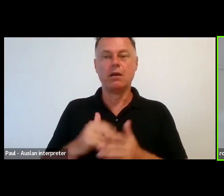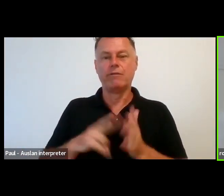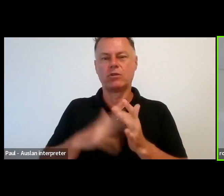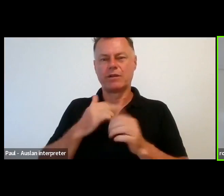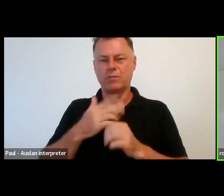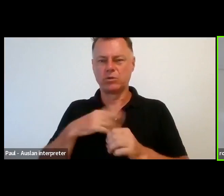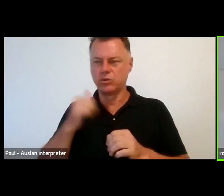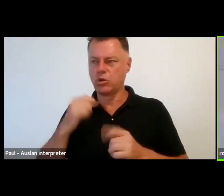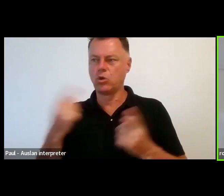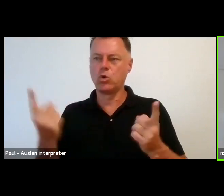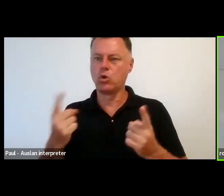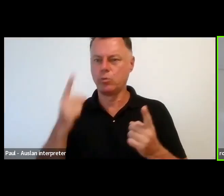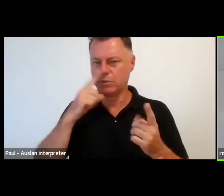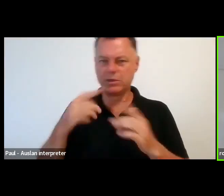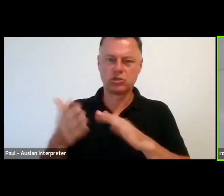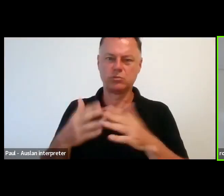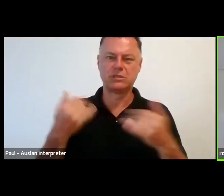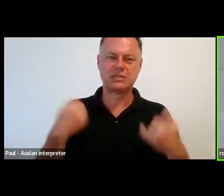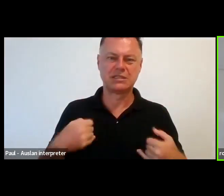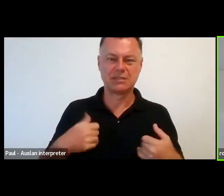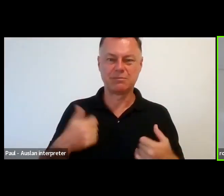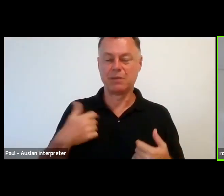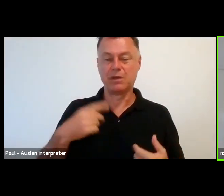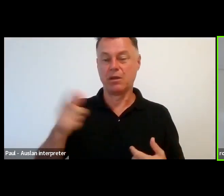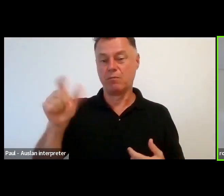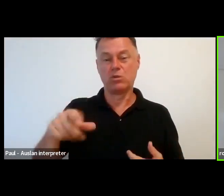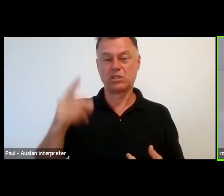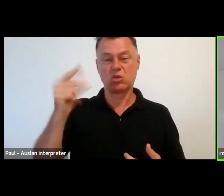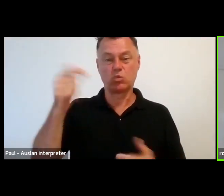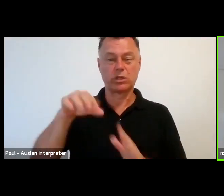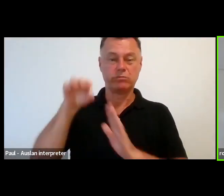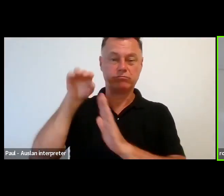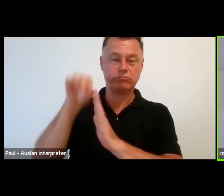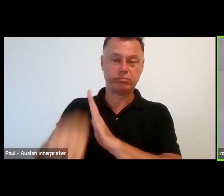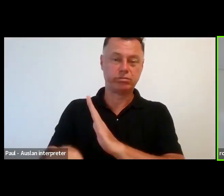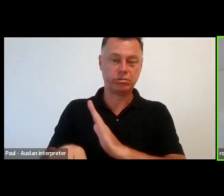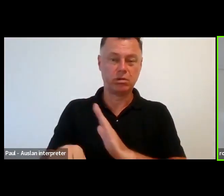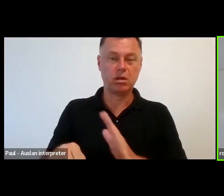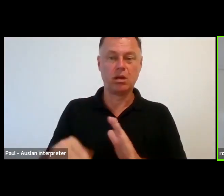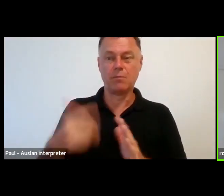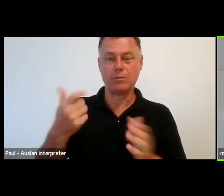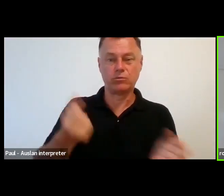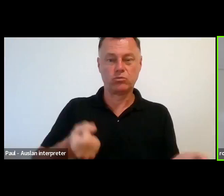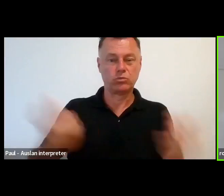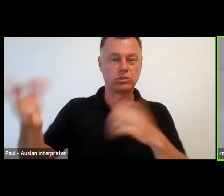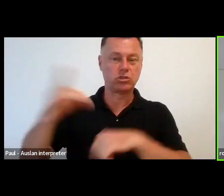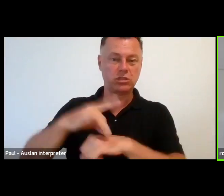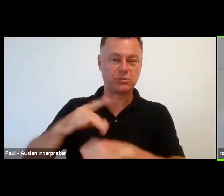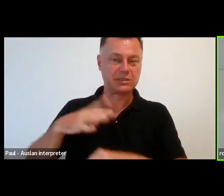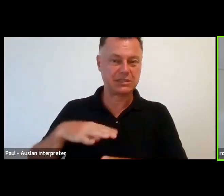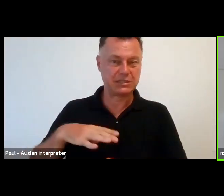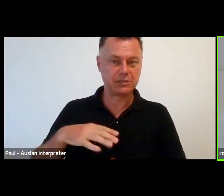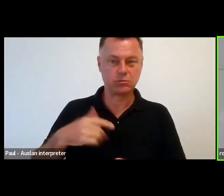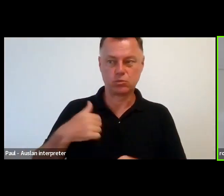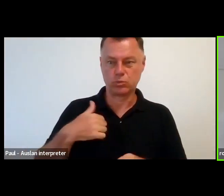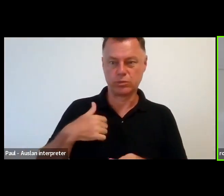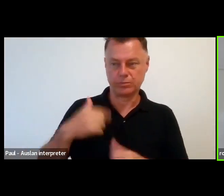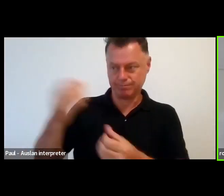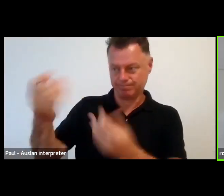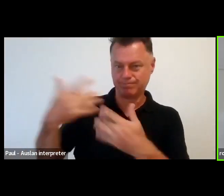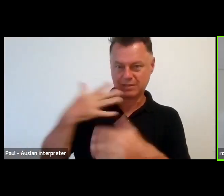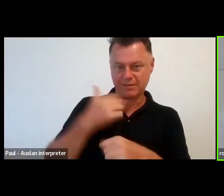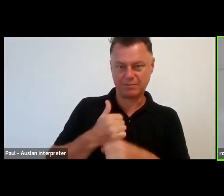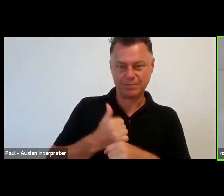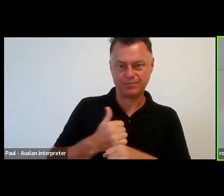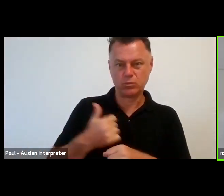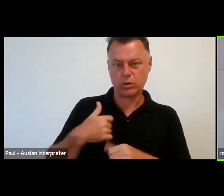if people can deteriorate quite rapidly and may need hospitalisation, and these people need to actually be channelled